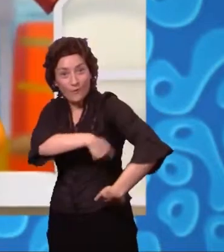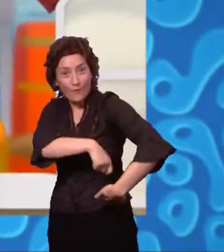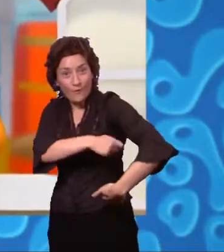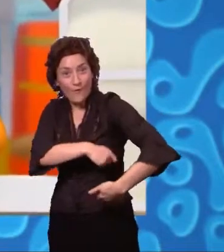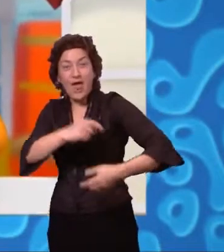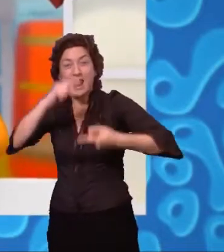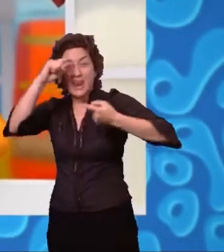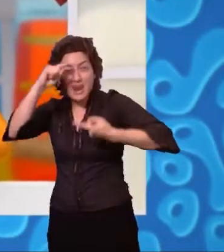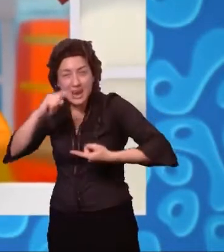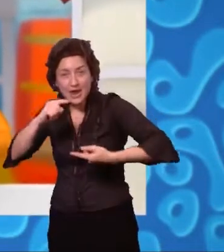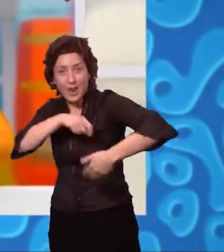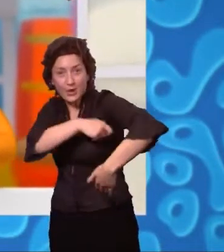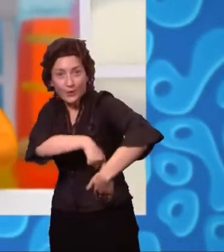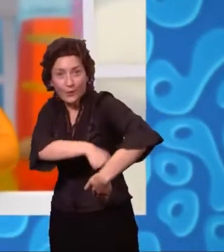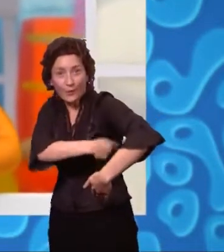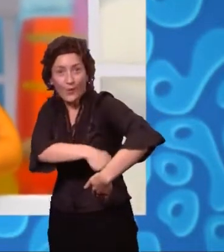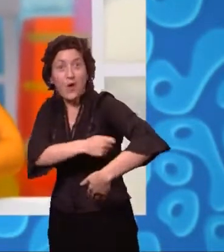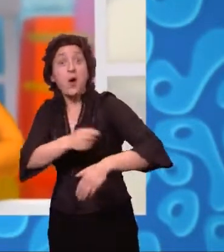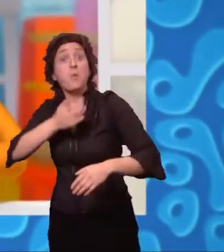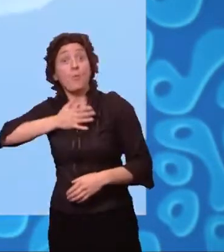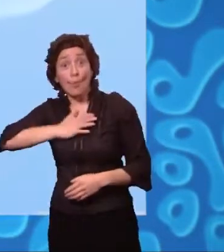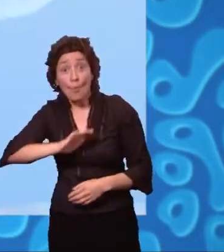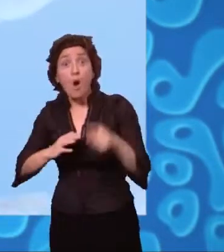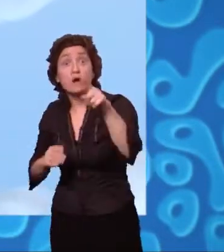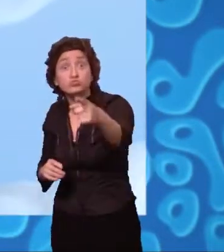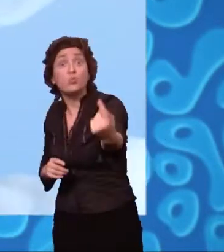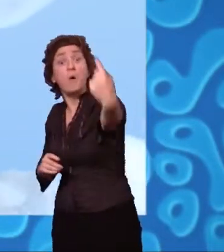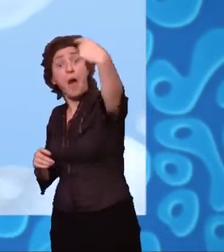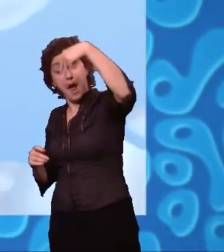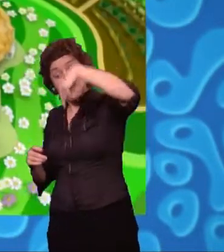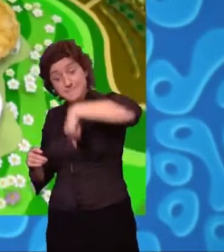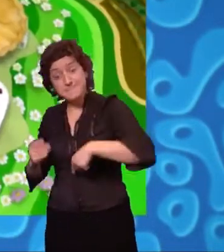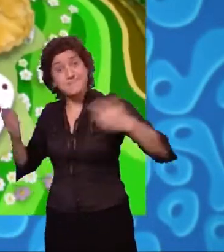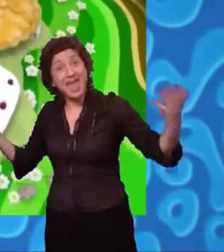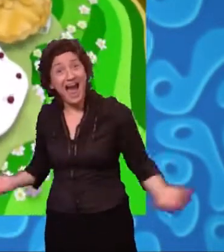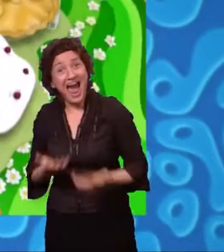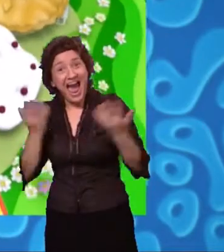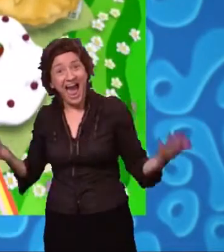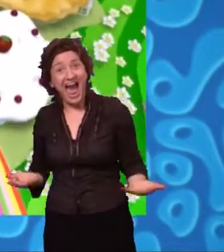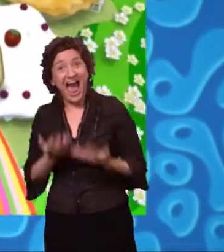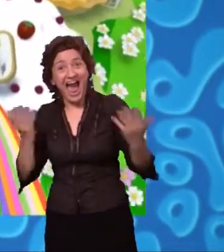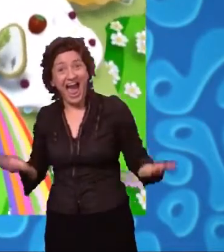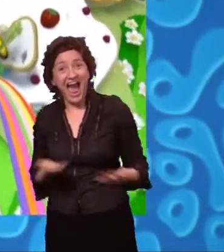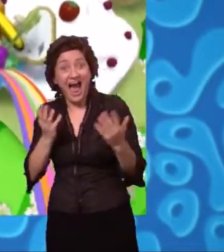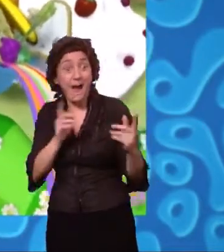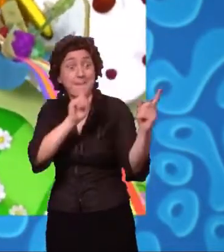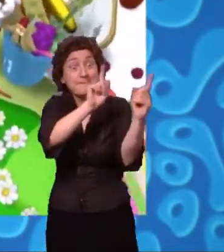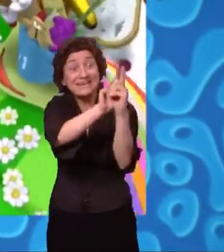Big cook, little cook, want you to come and play.